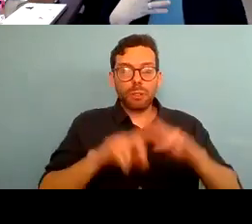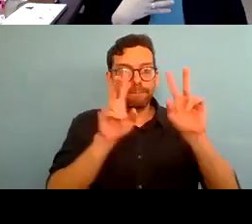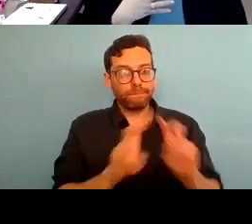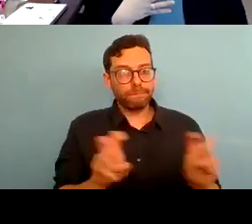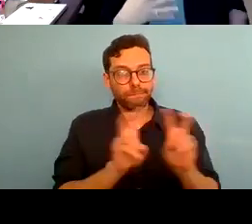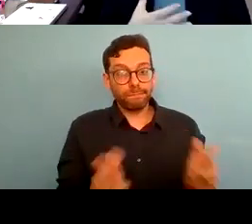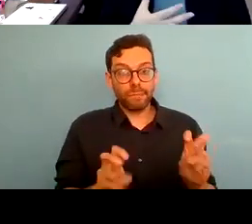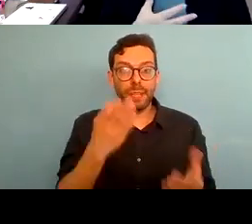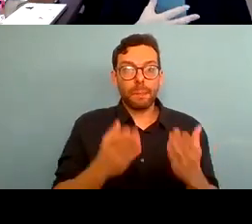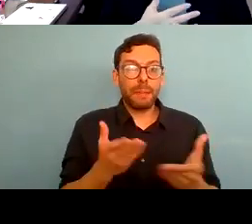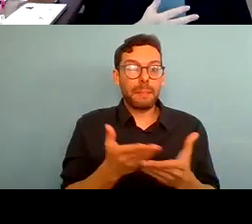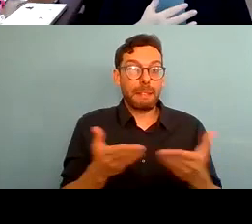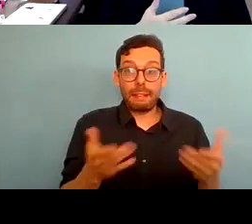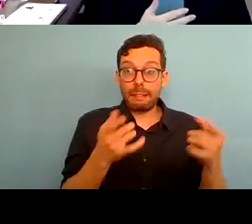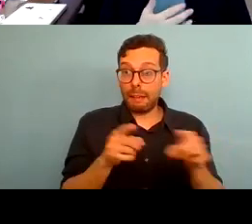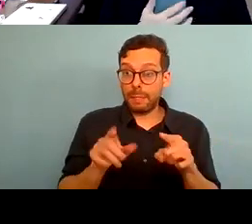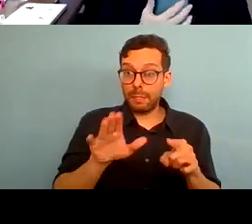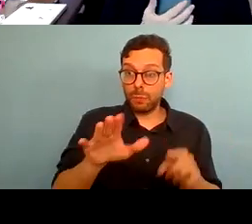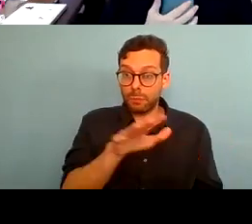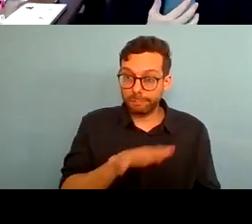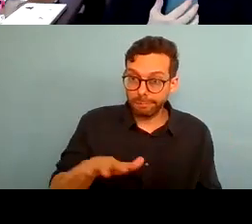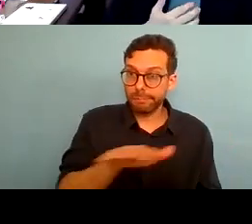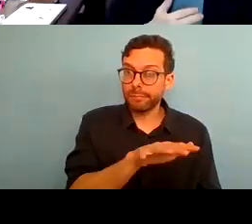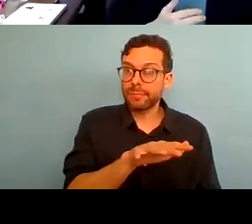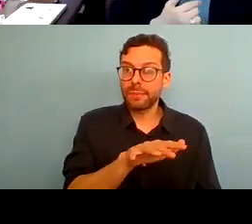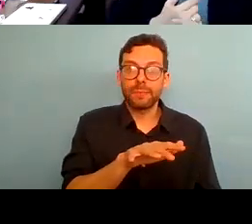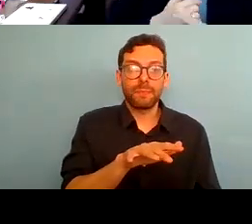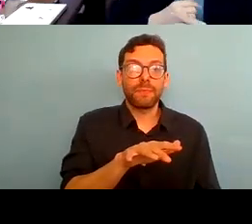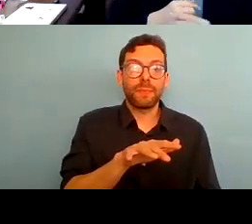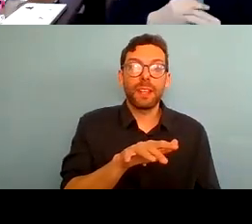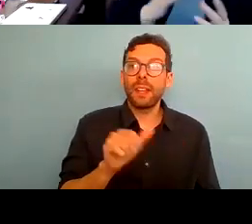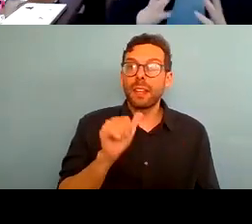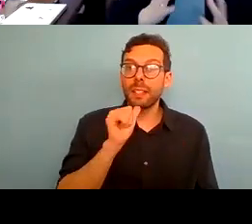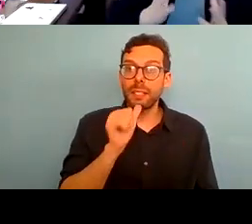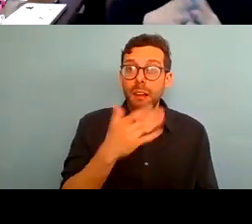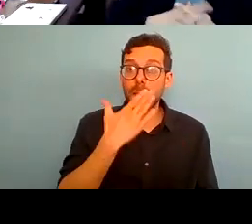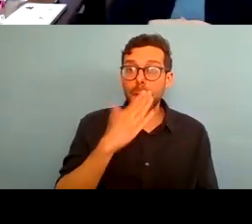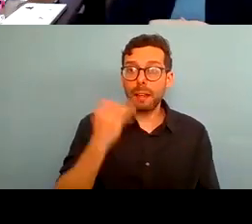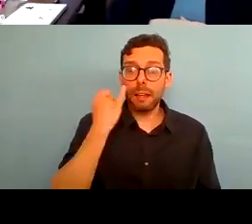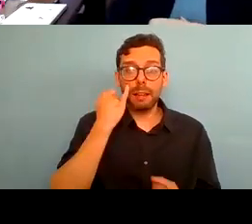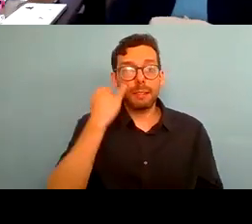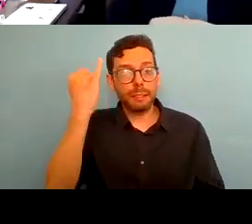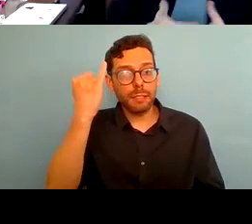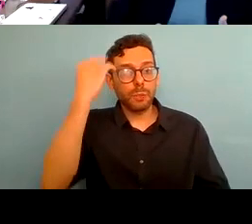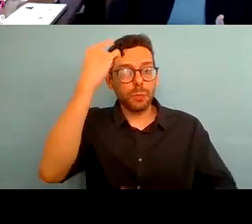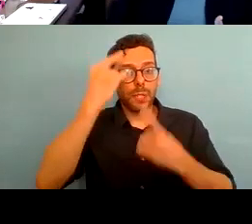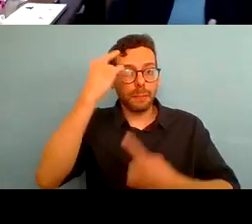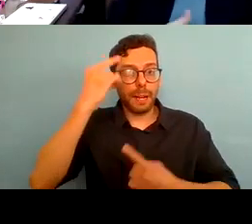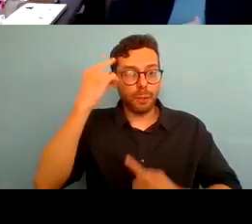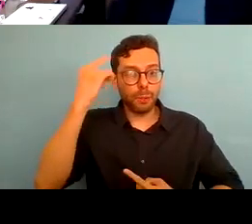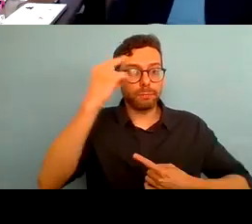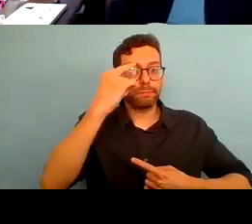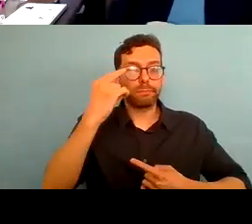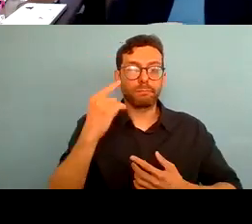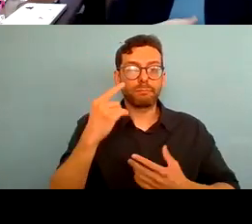your space, but certainly still not bad idea to consider and to think about. So I like to gather data.